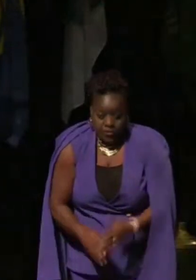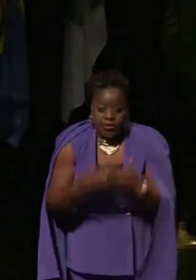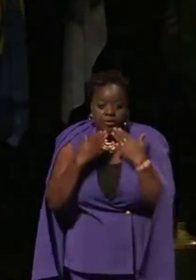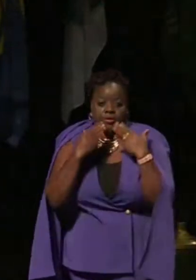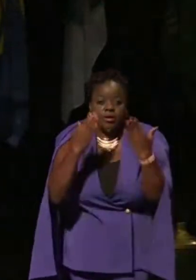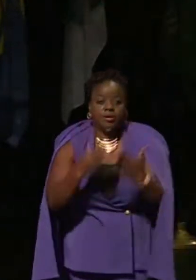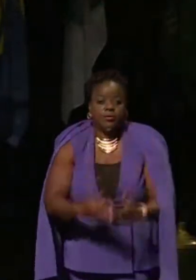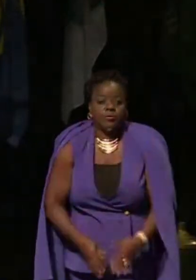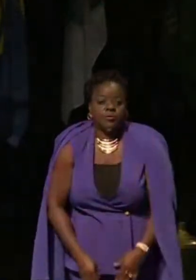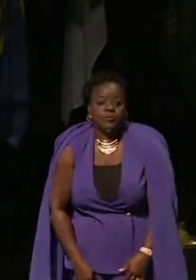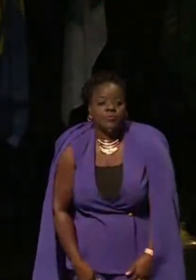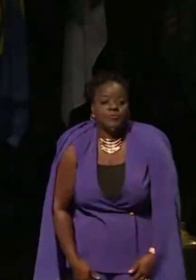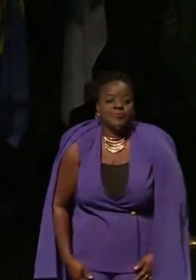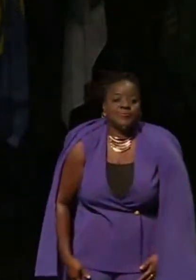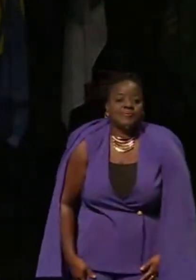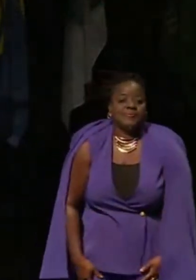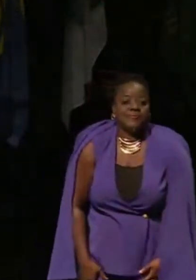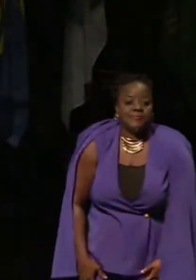Thank you.